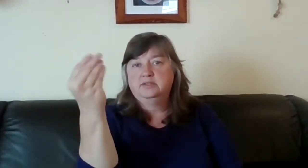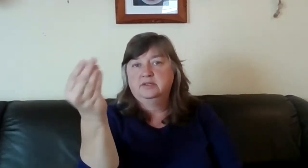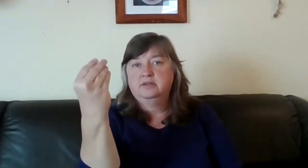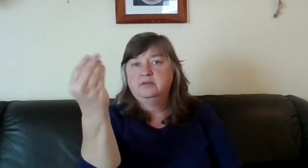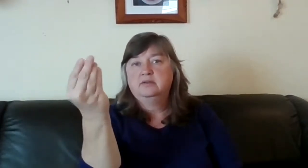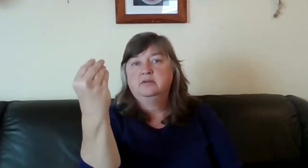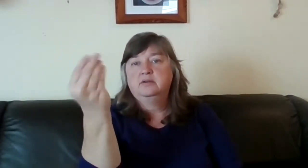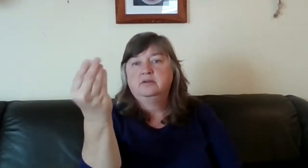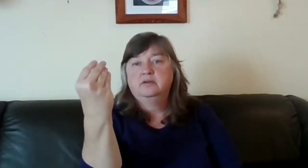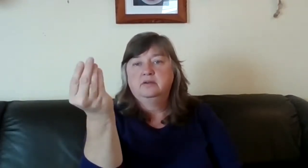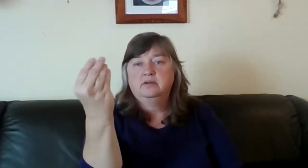this.